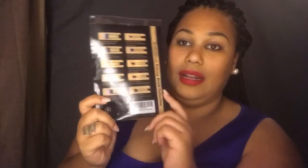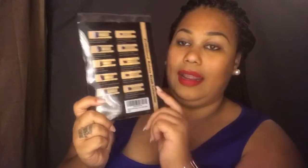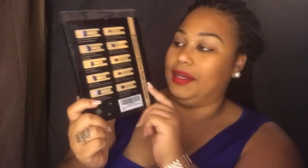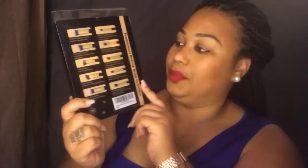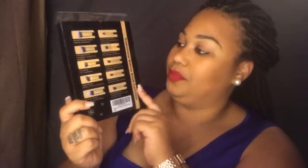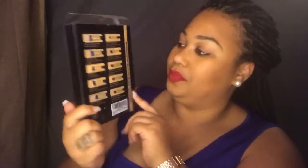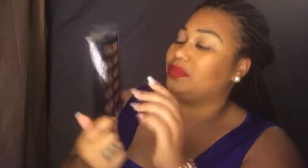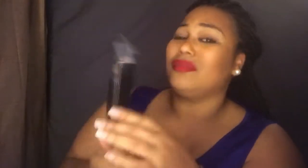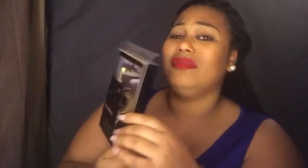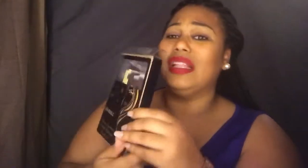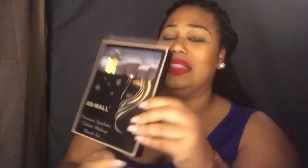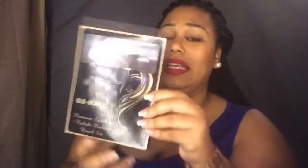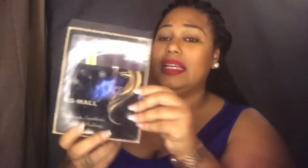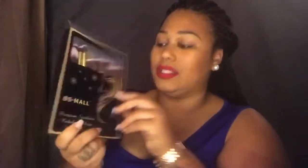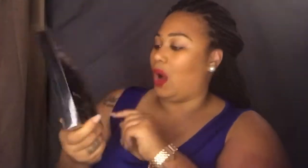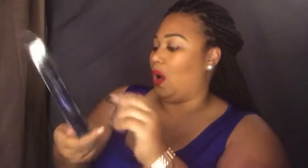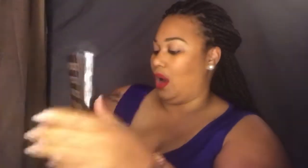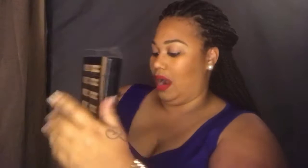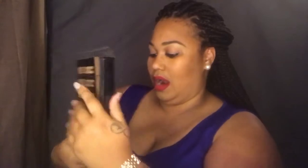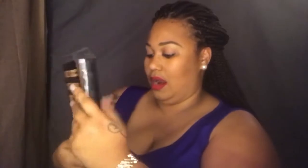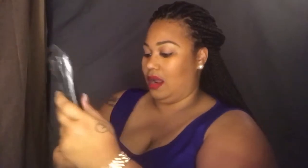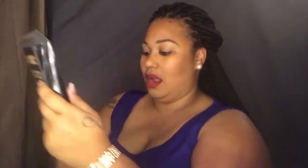Now, these are